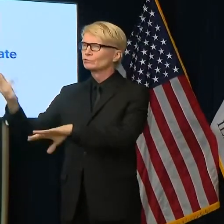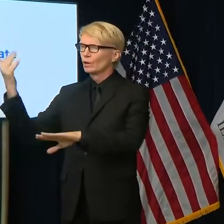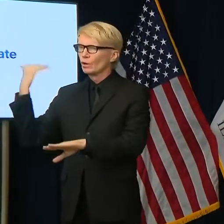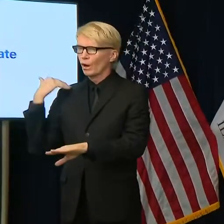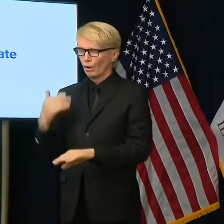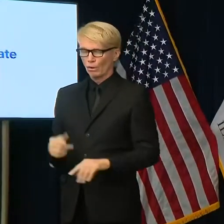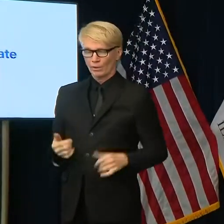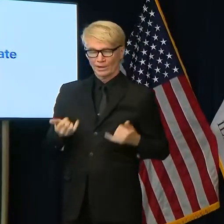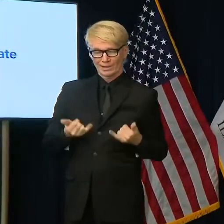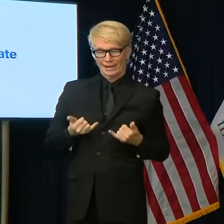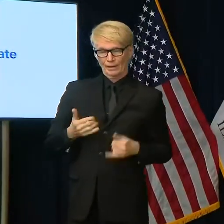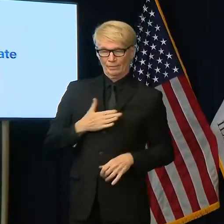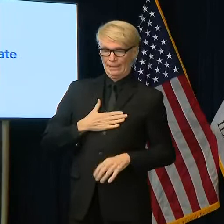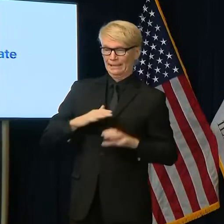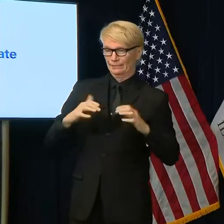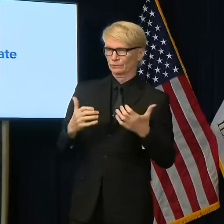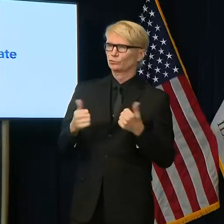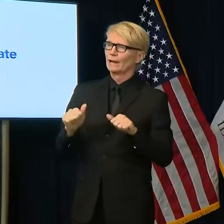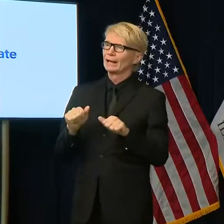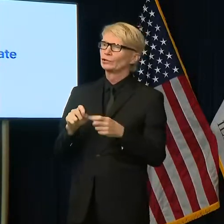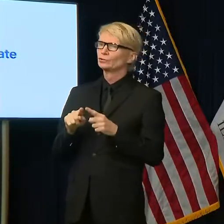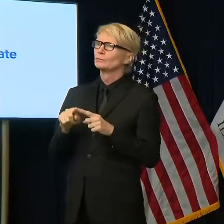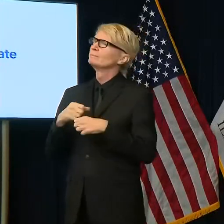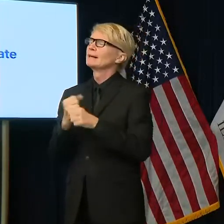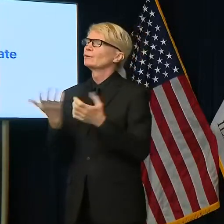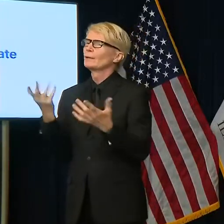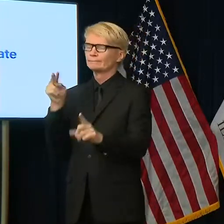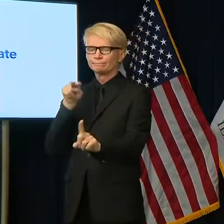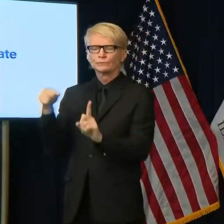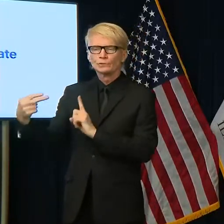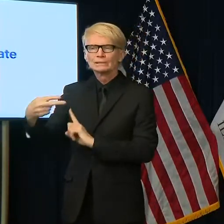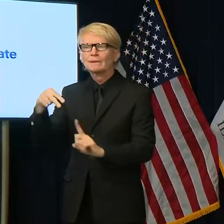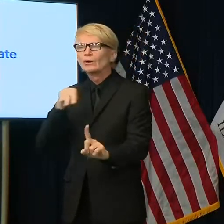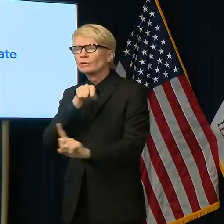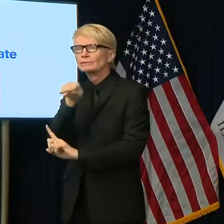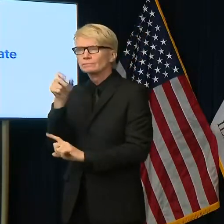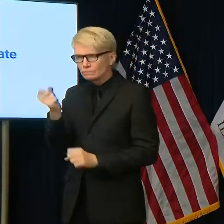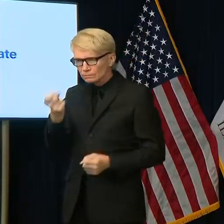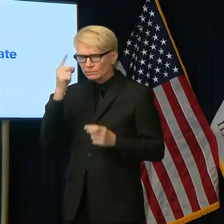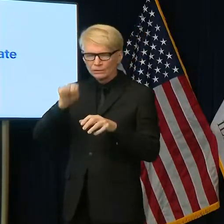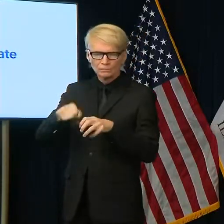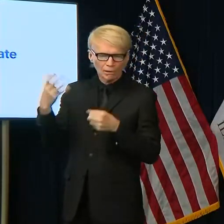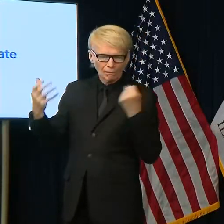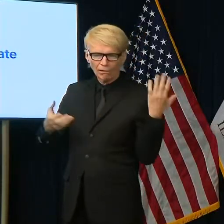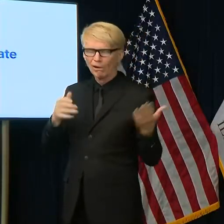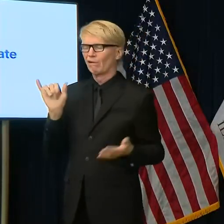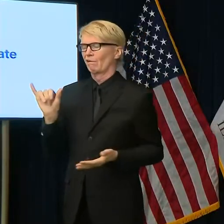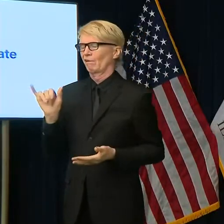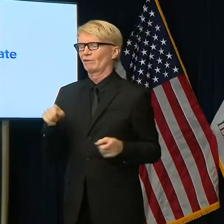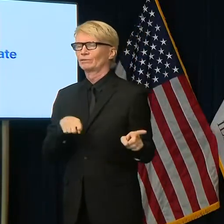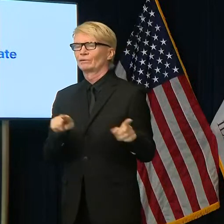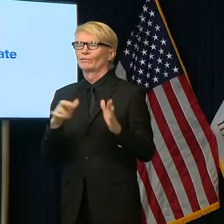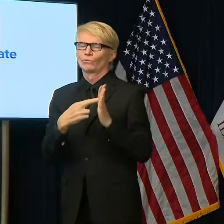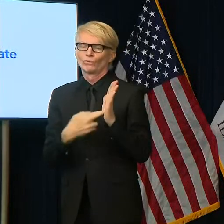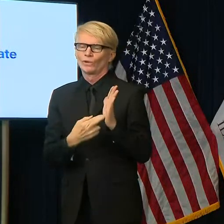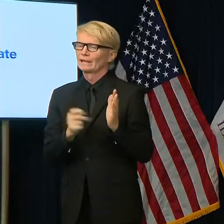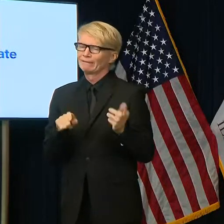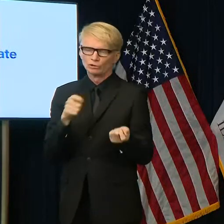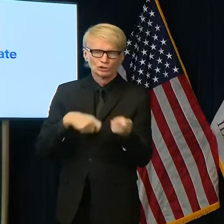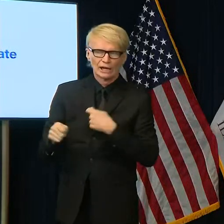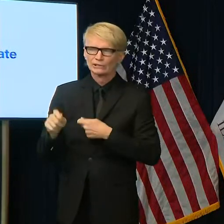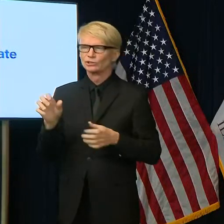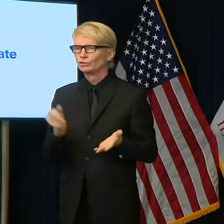We're doing everything we can to make it transparent. We've done inspections, we've uncovered things that would need to be changed, and we've made those